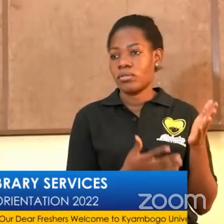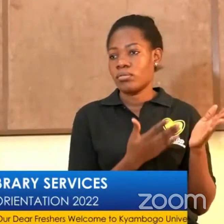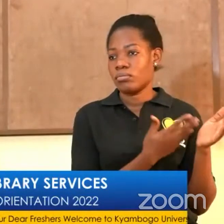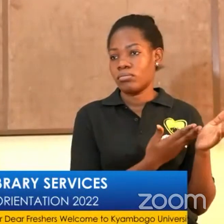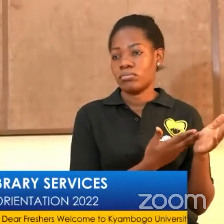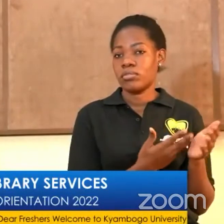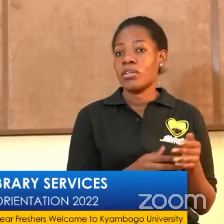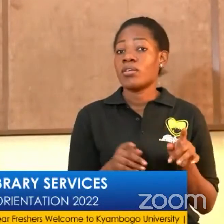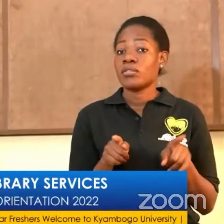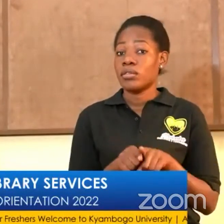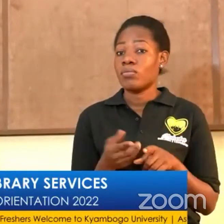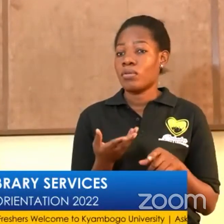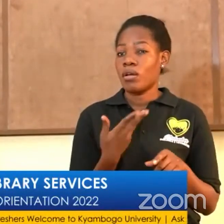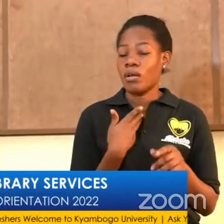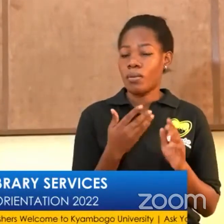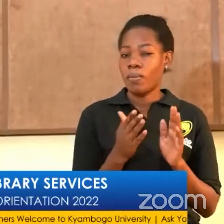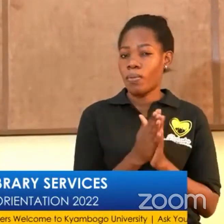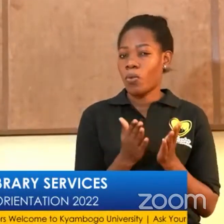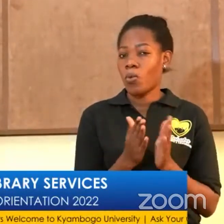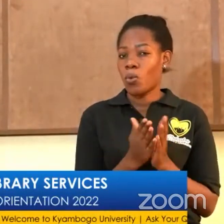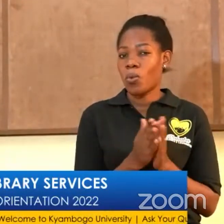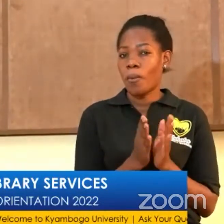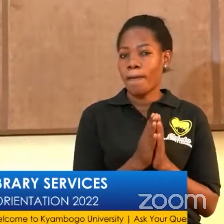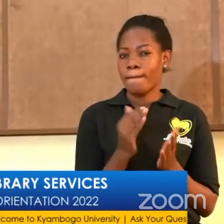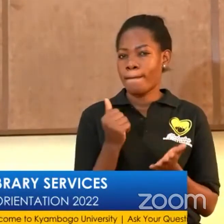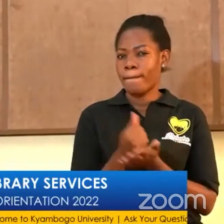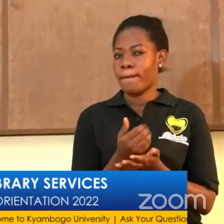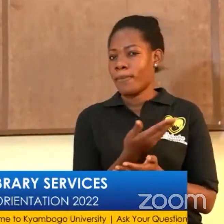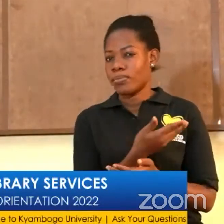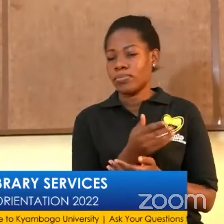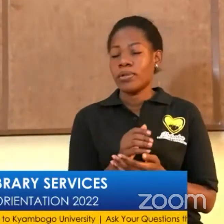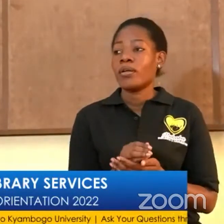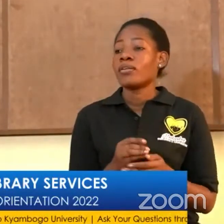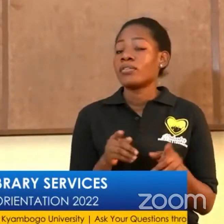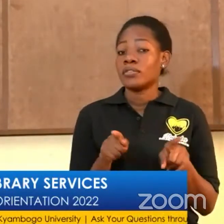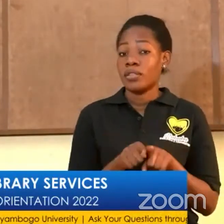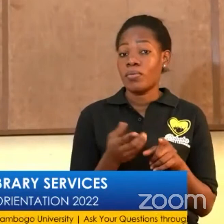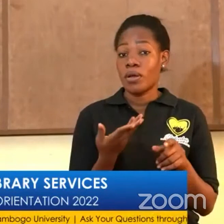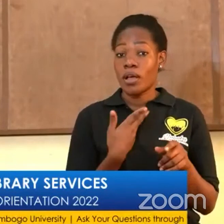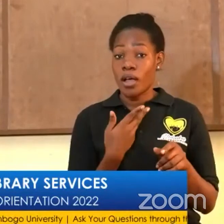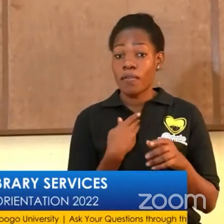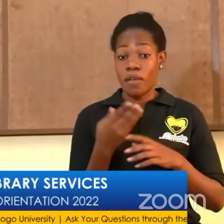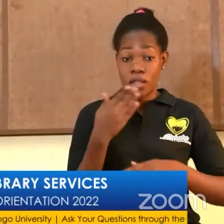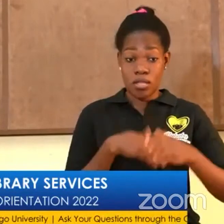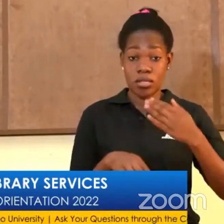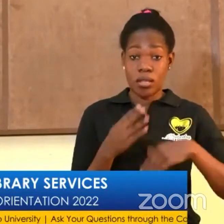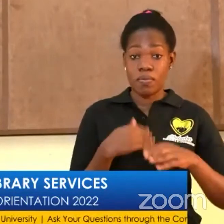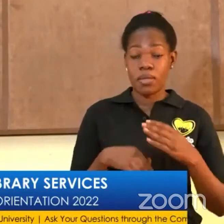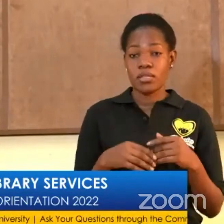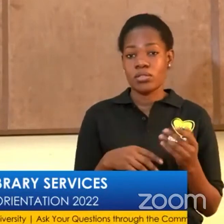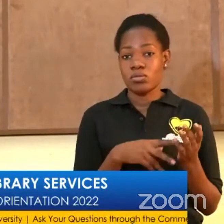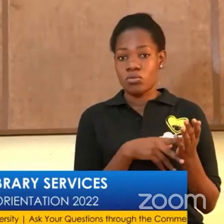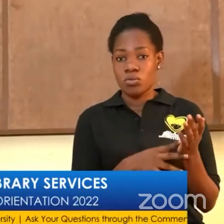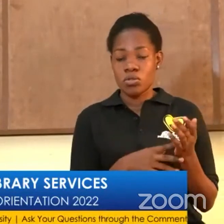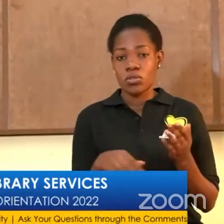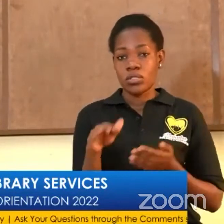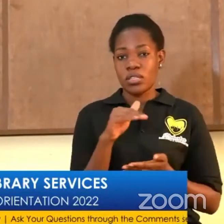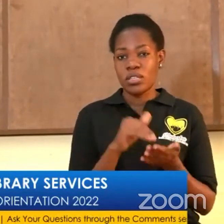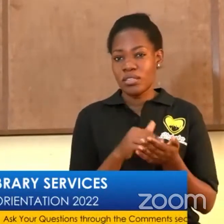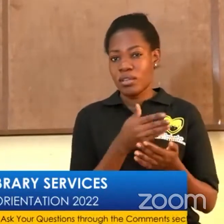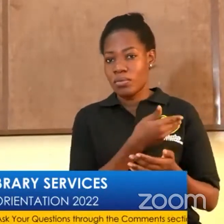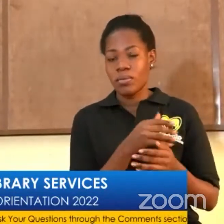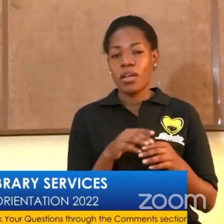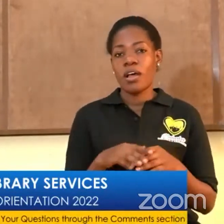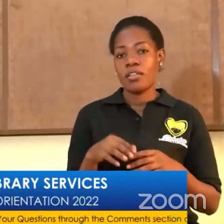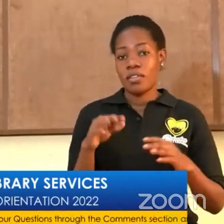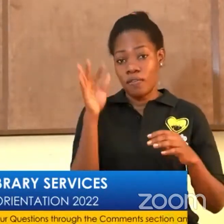There's also a book bank there. And we also have a disability resource center at the Faculty of Special Needs